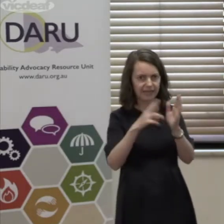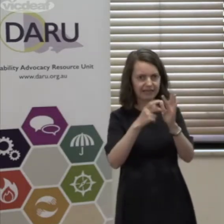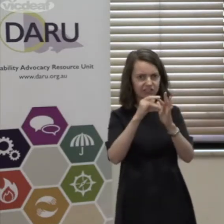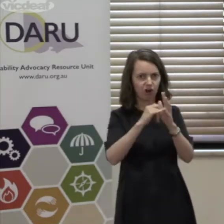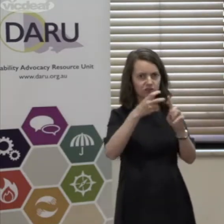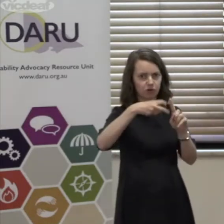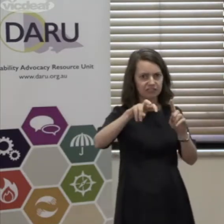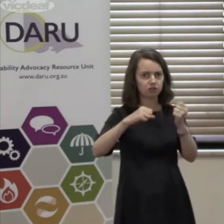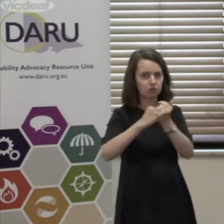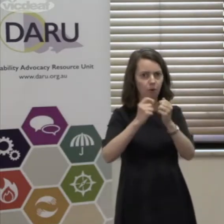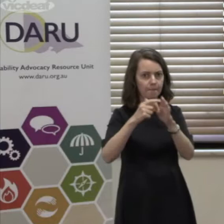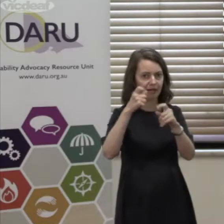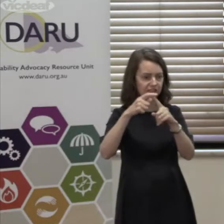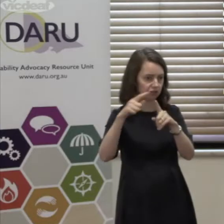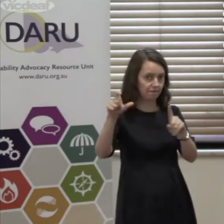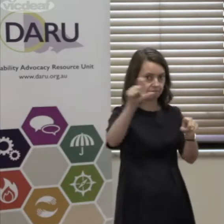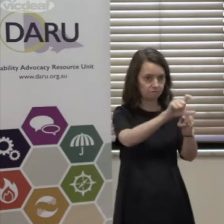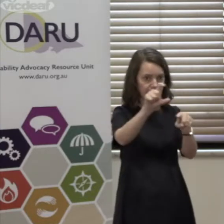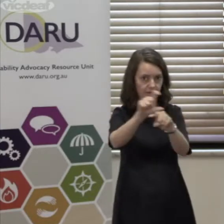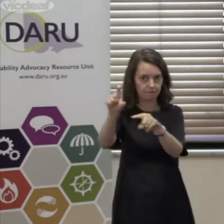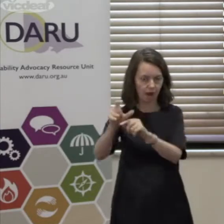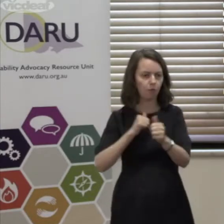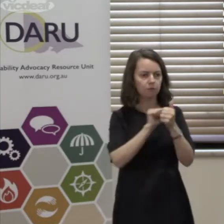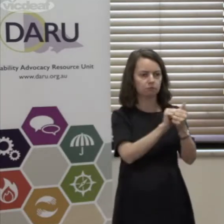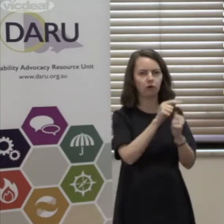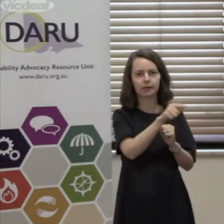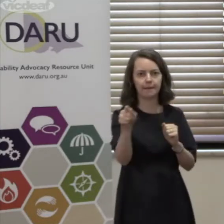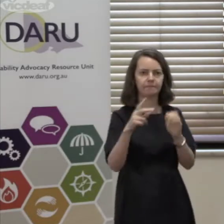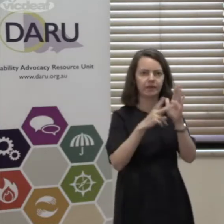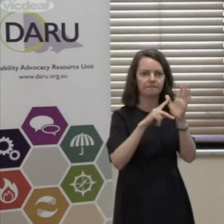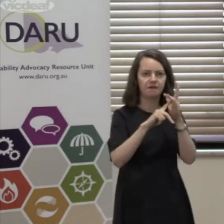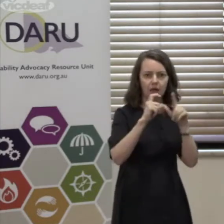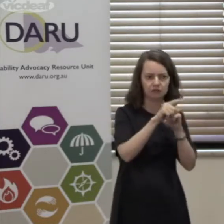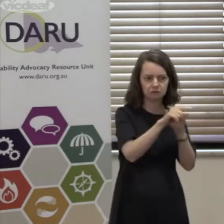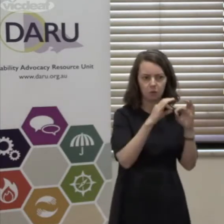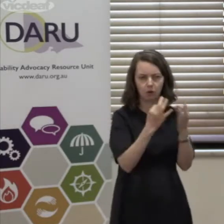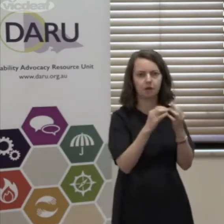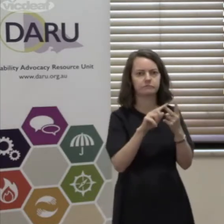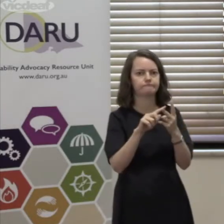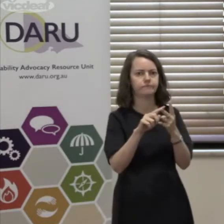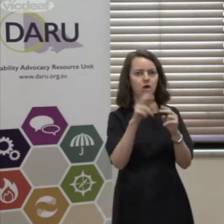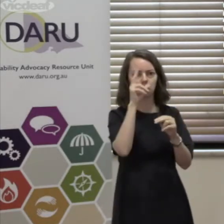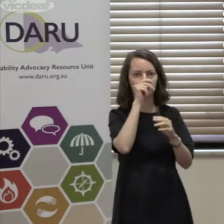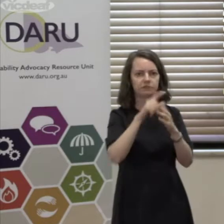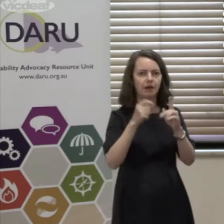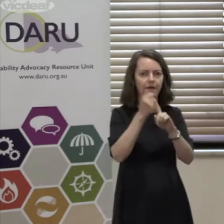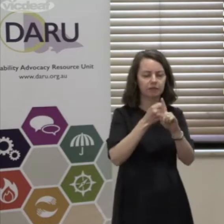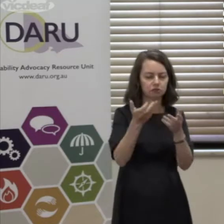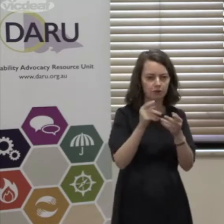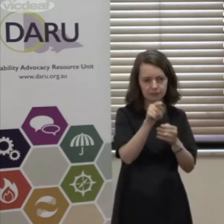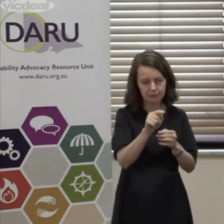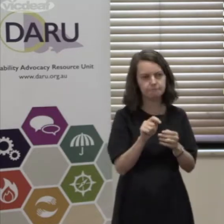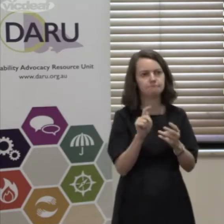NDIS Transition Support Package. So that's organisations like Valid and Youth Disability Advocacy